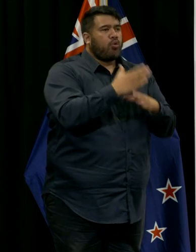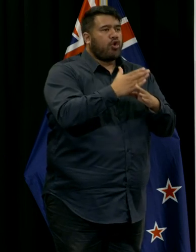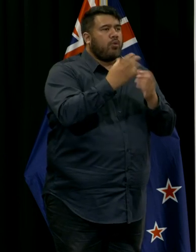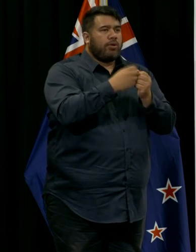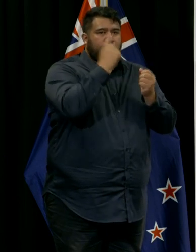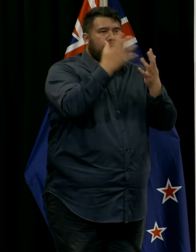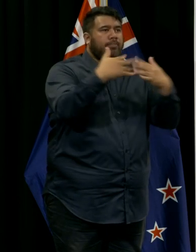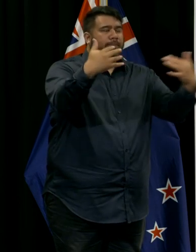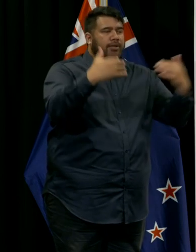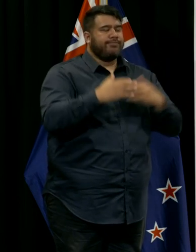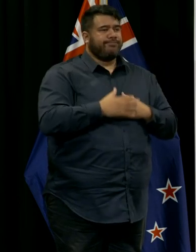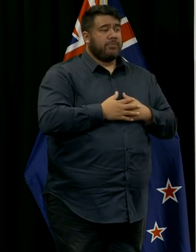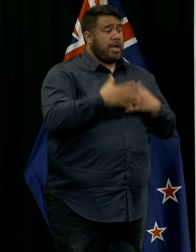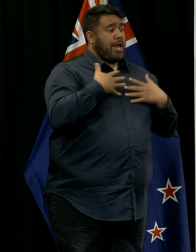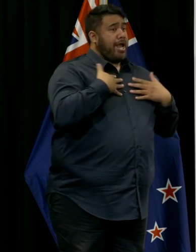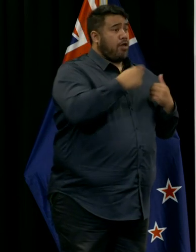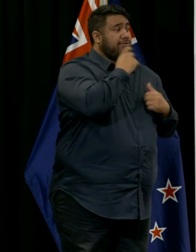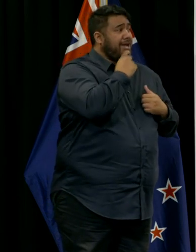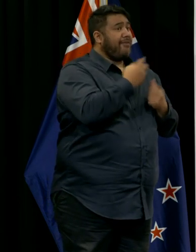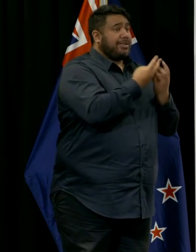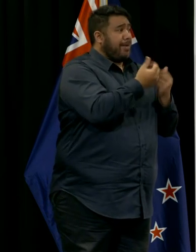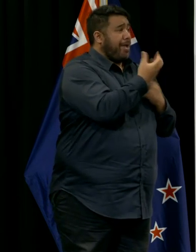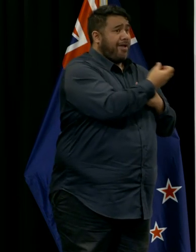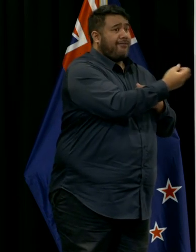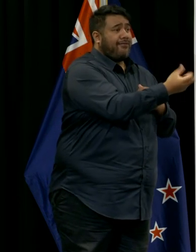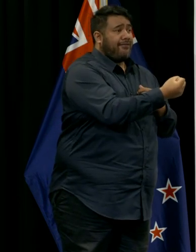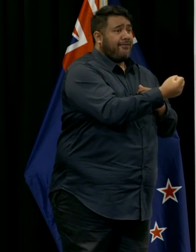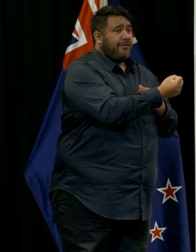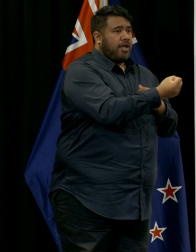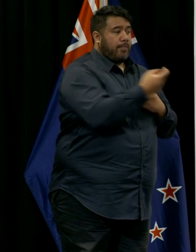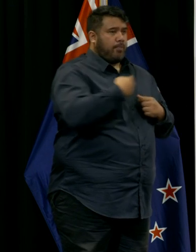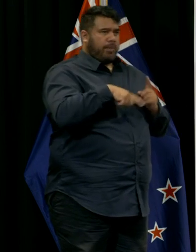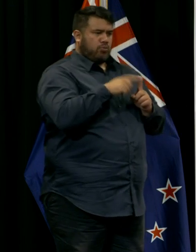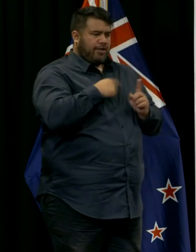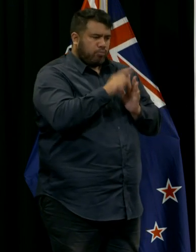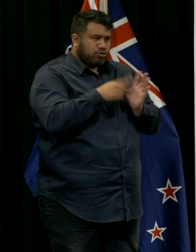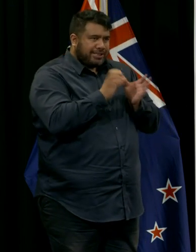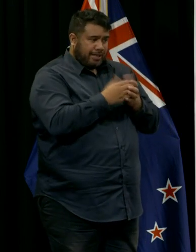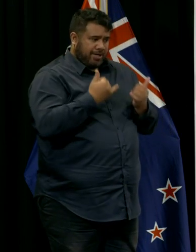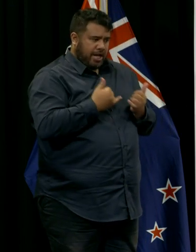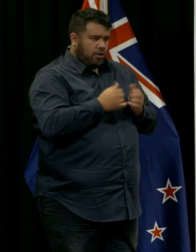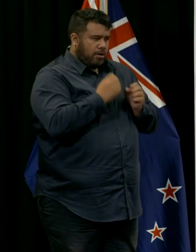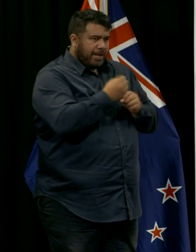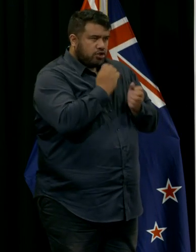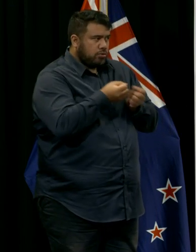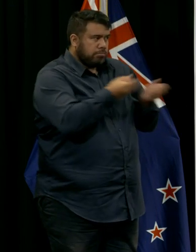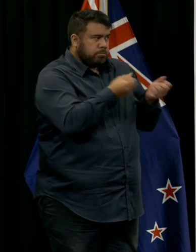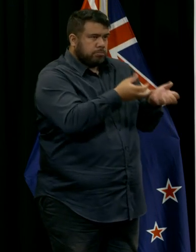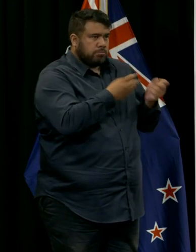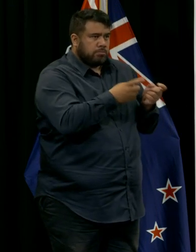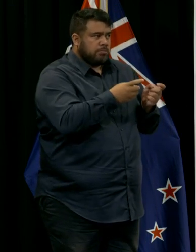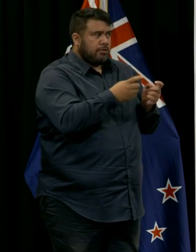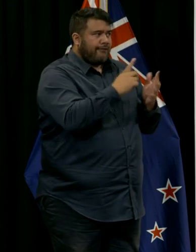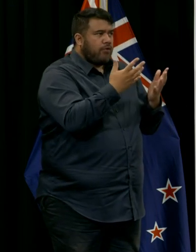available for a range of health workers, and we have a separate stream of work to ensure there is a supply to essential workers,